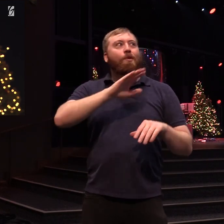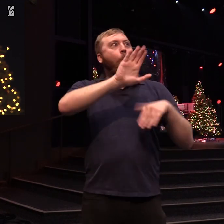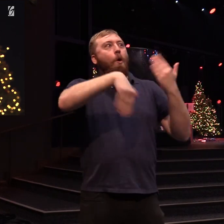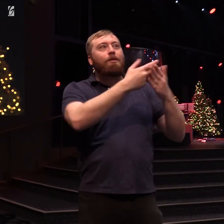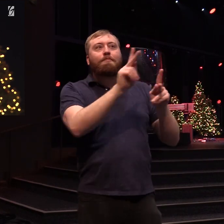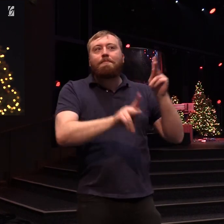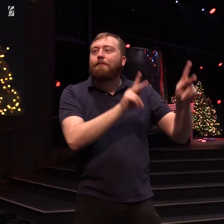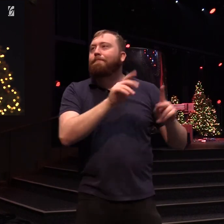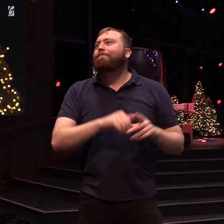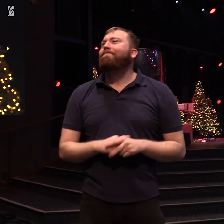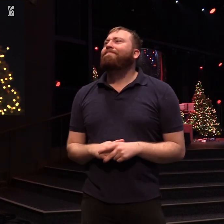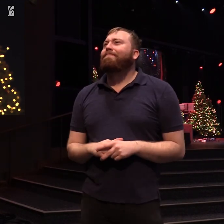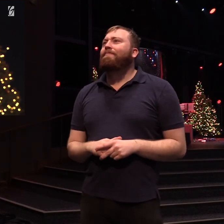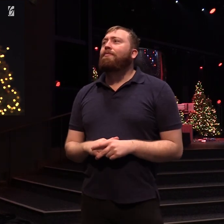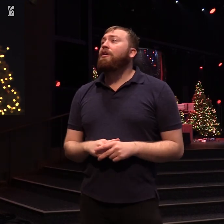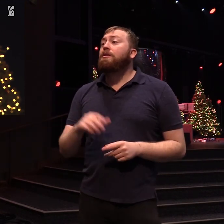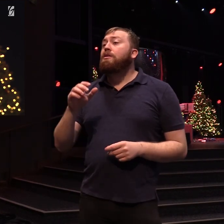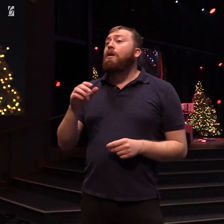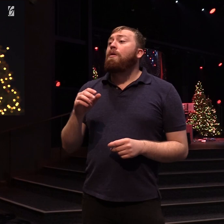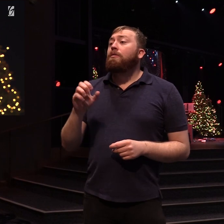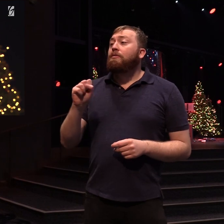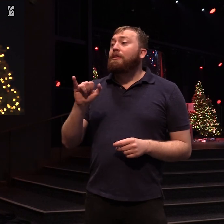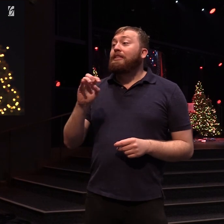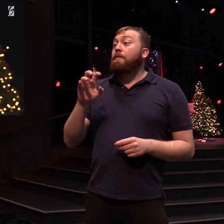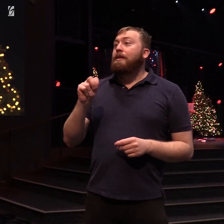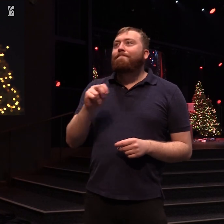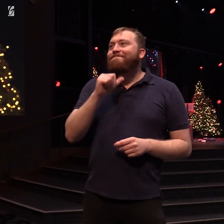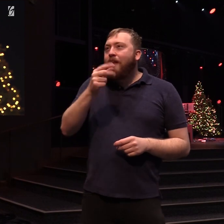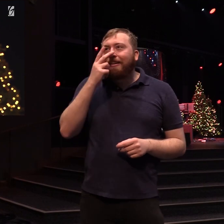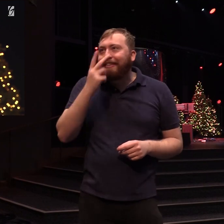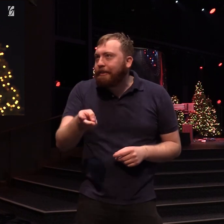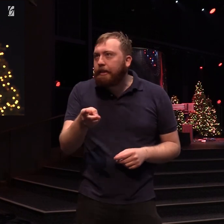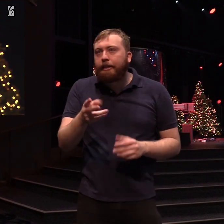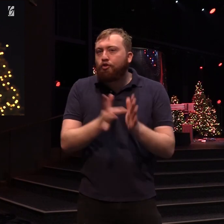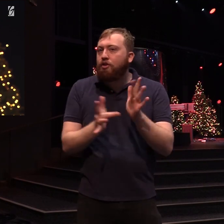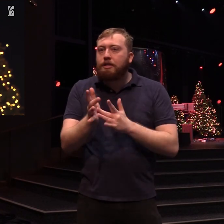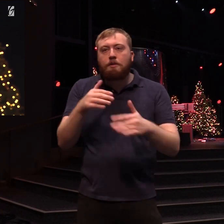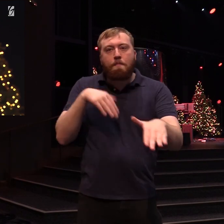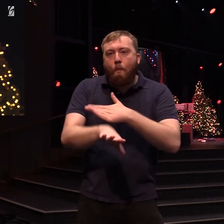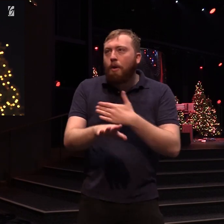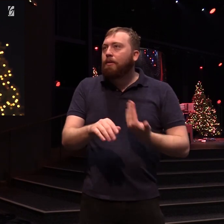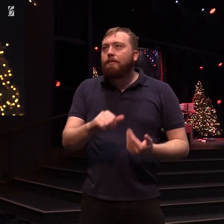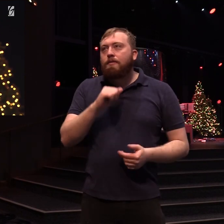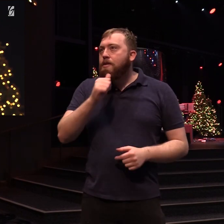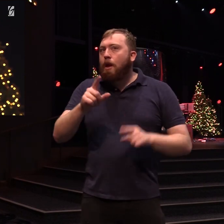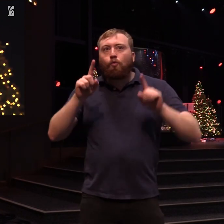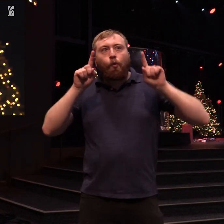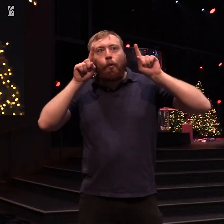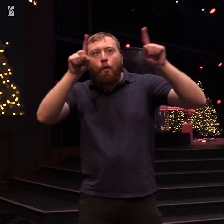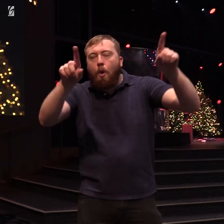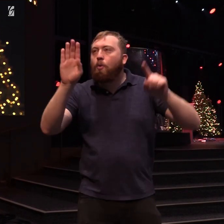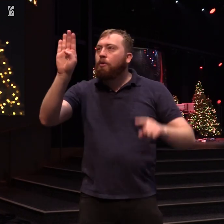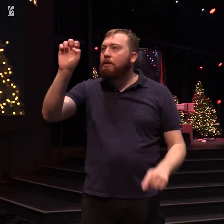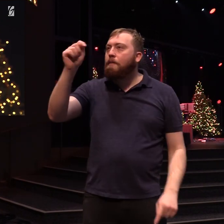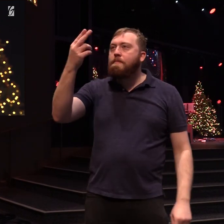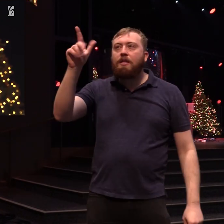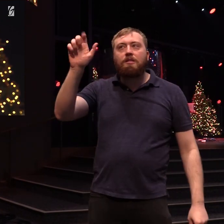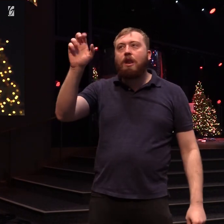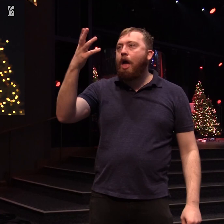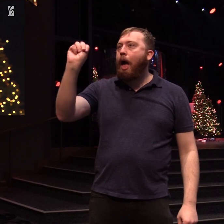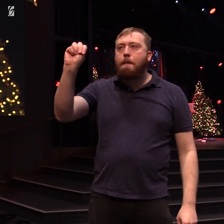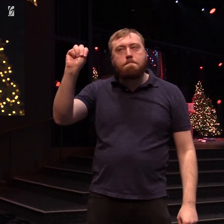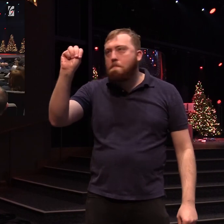not witness the birth of Jesus. Unlike the wise men, he did not visit the child in Bethlehem. By the time he